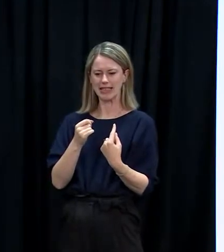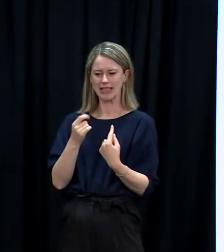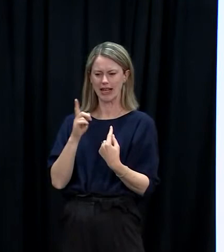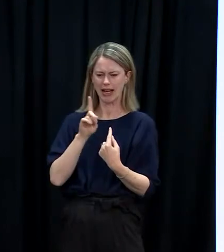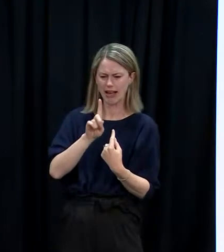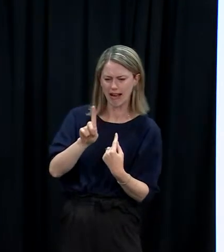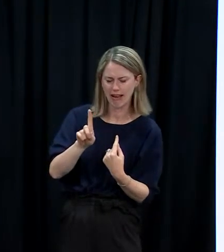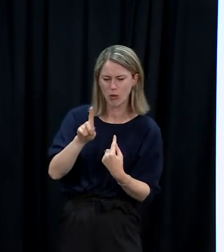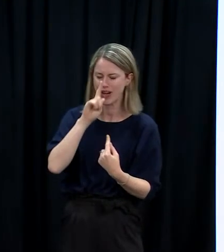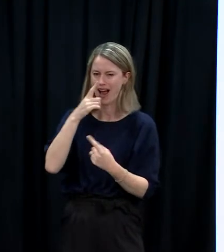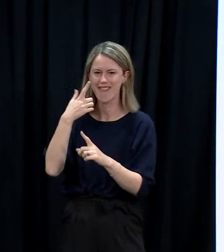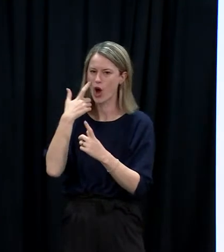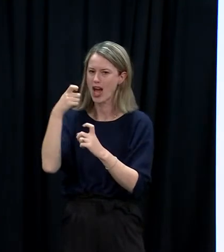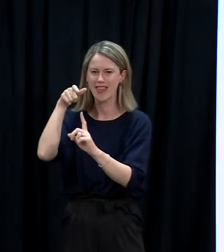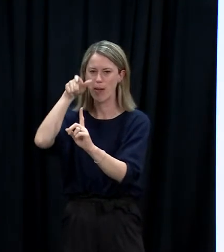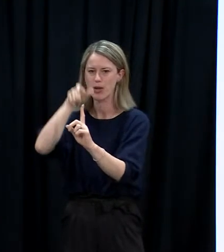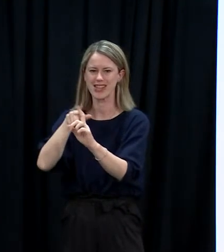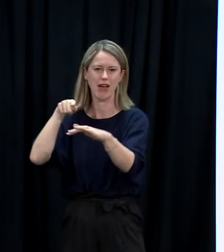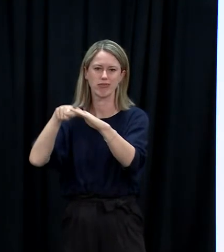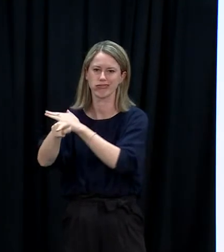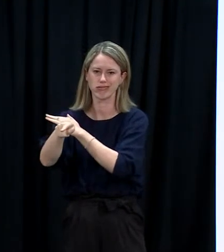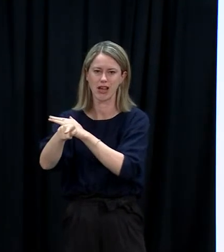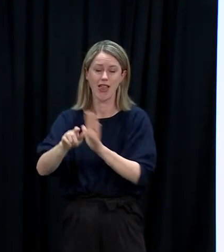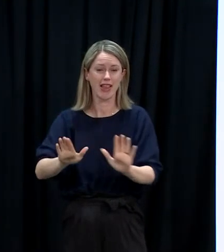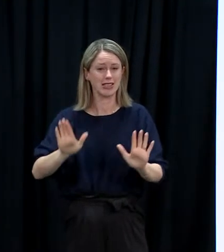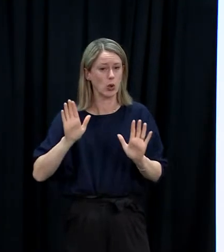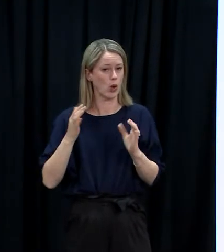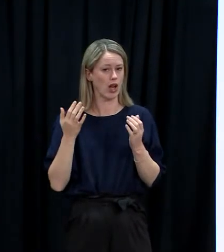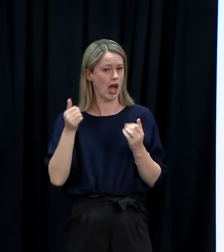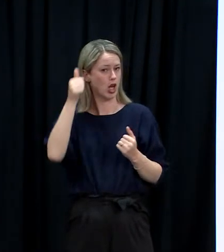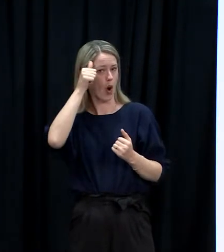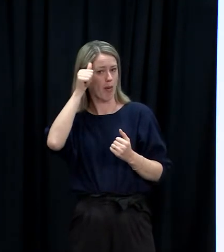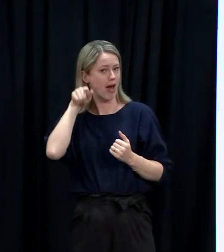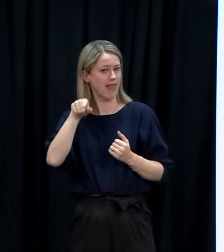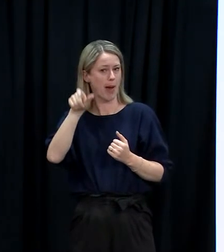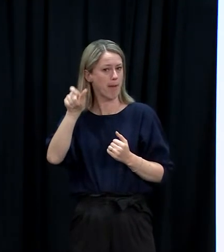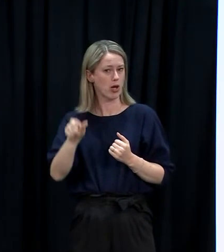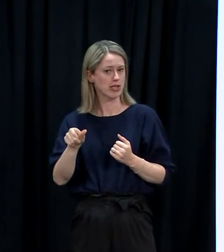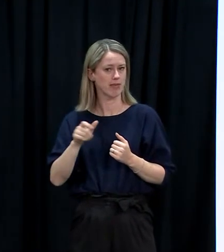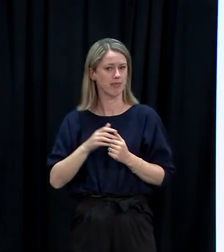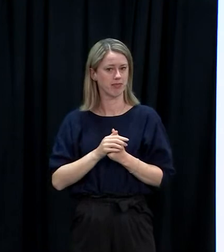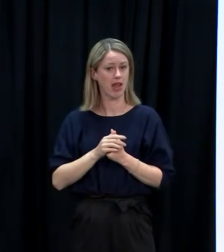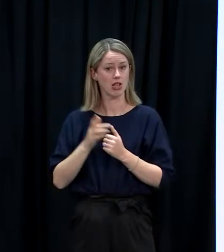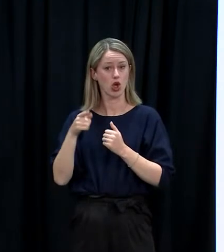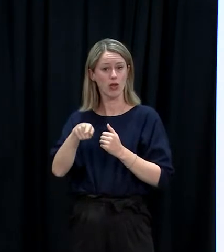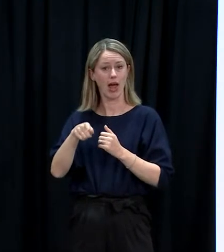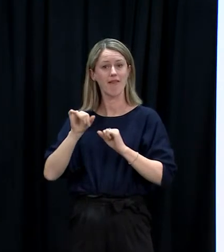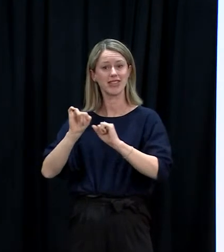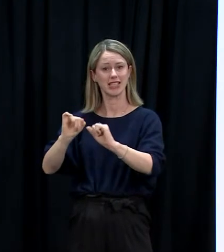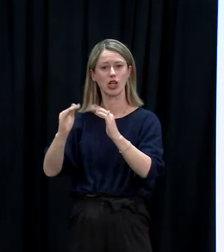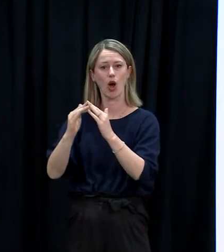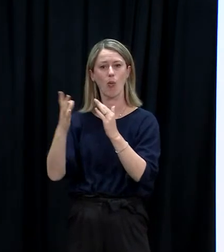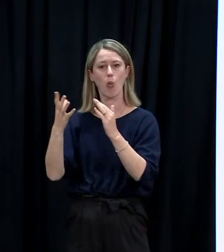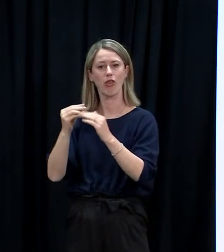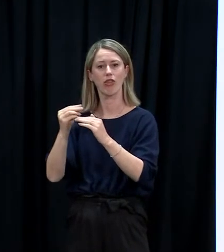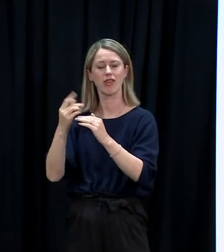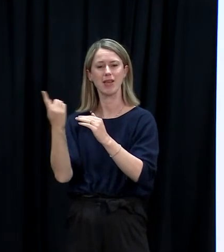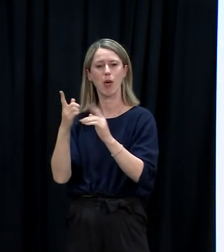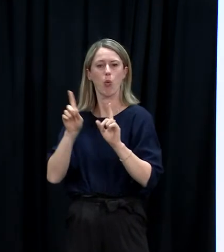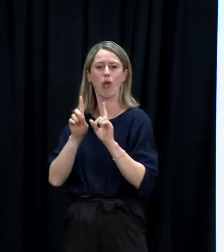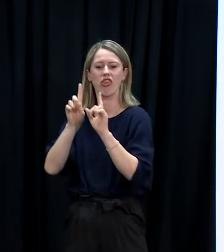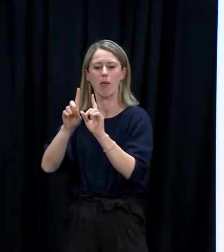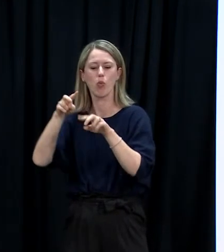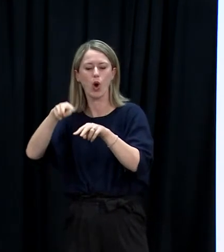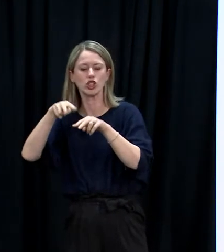been unable to be located since then. So that's all the information I have on that. So it was an escorted visit, but it was